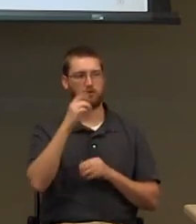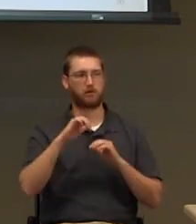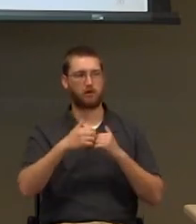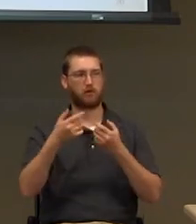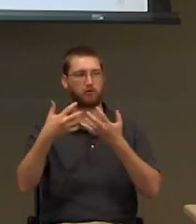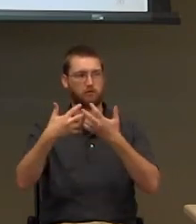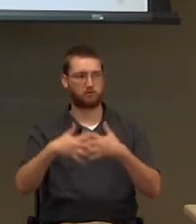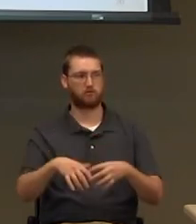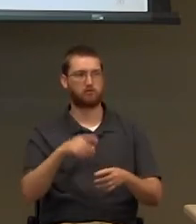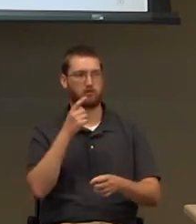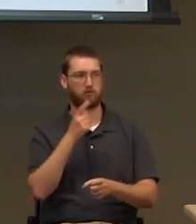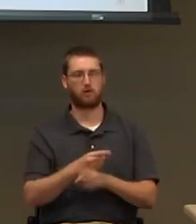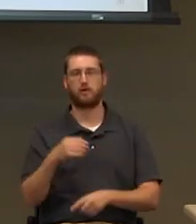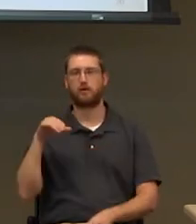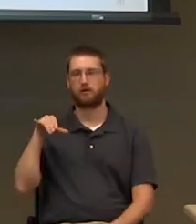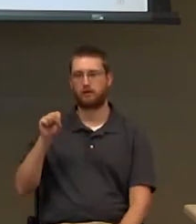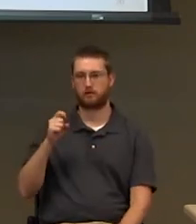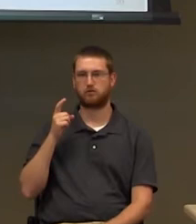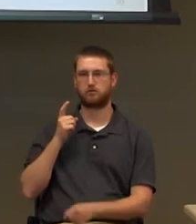Okay.